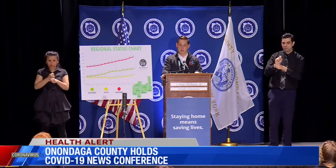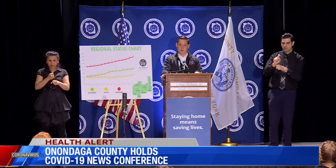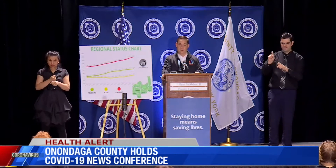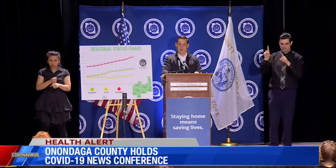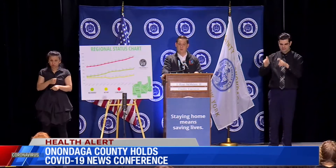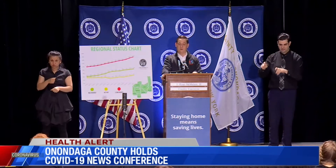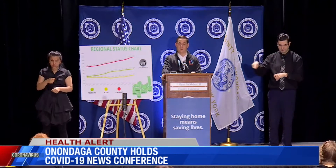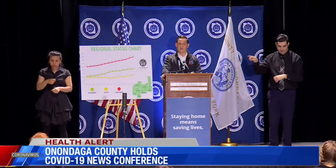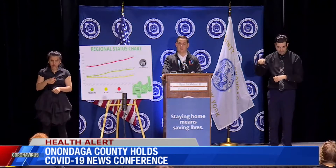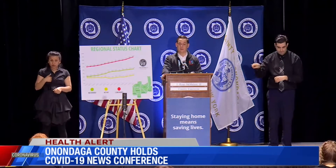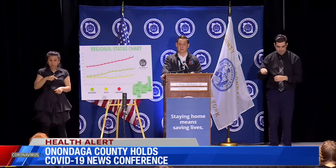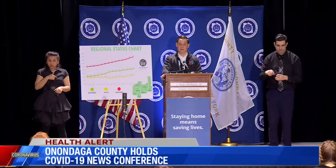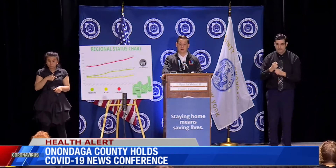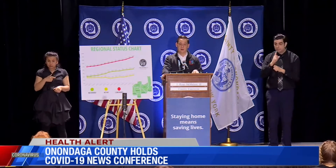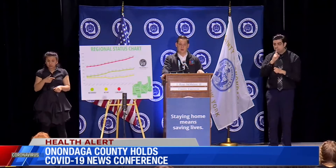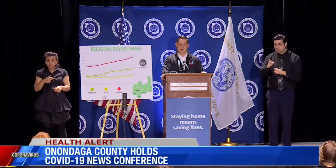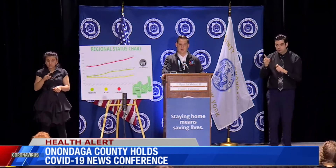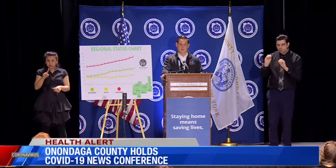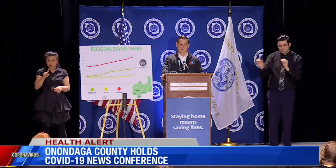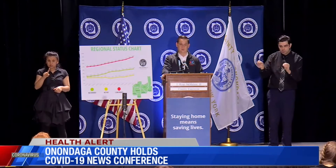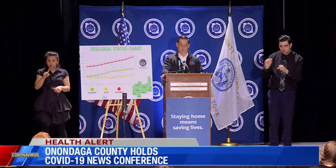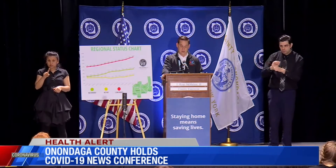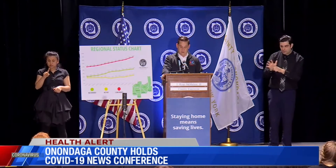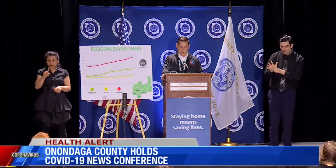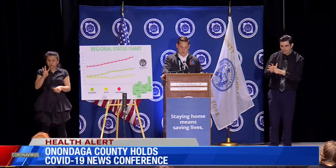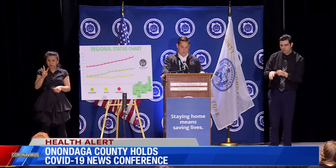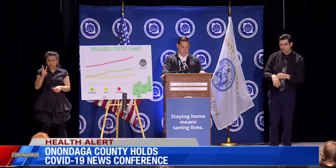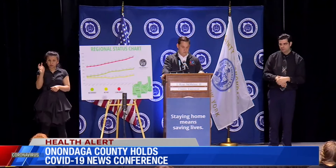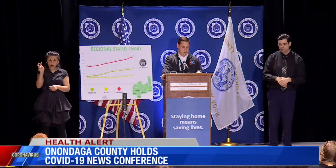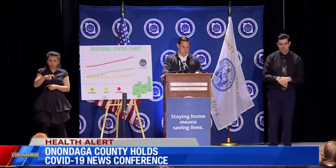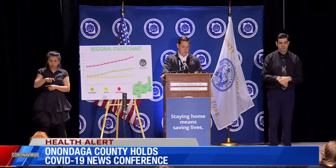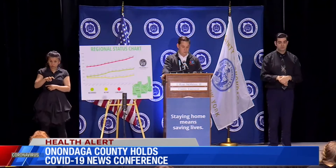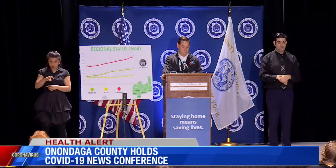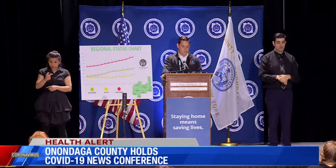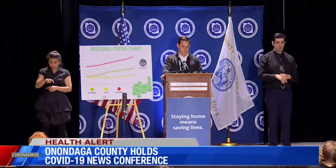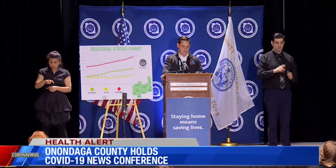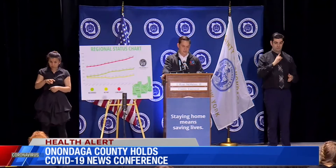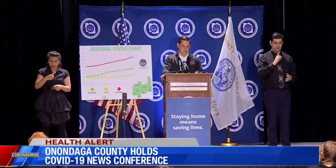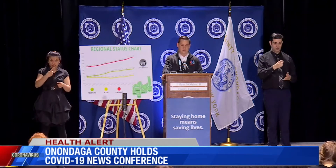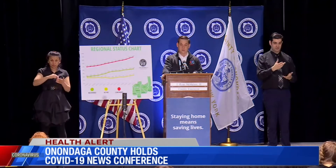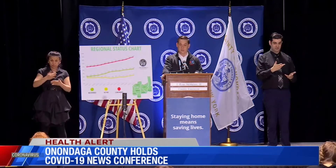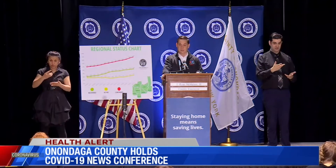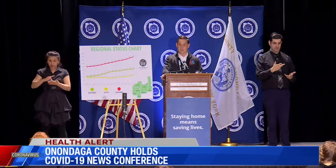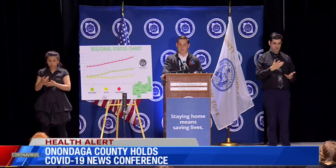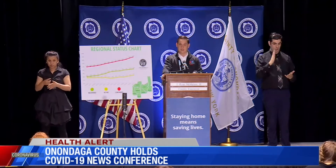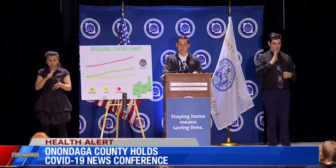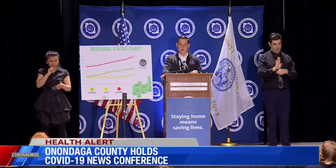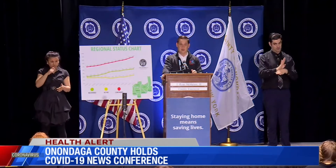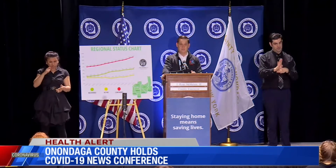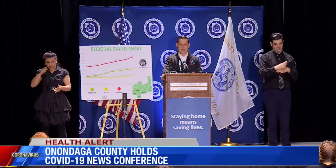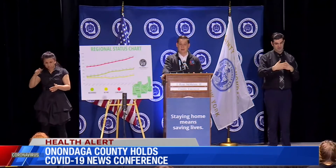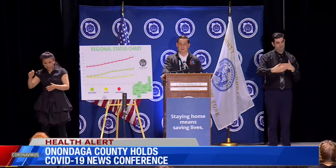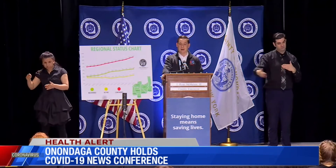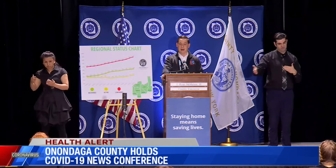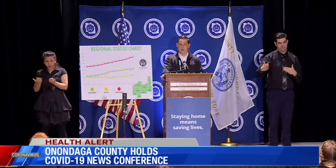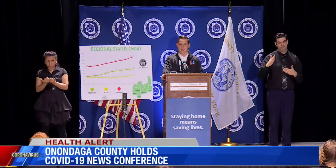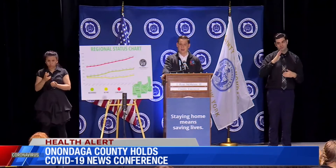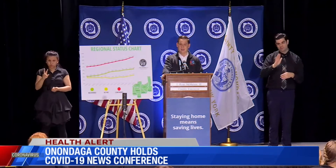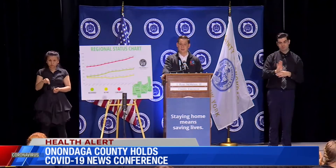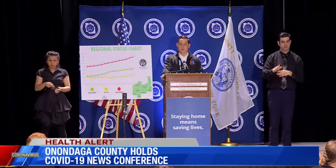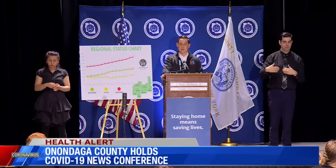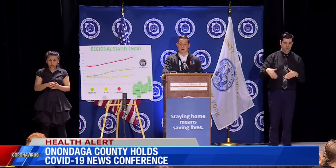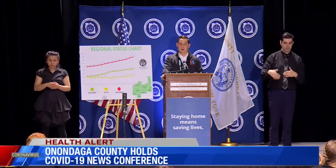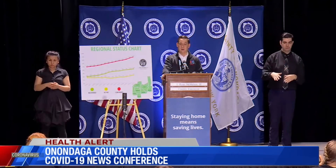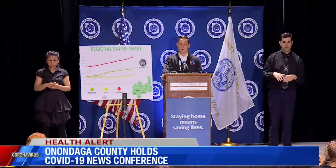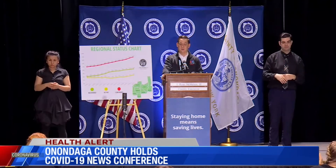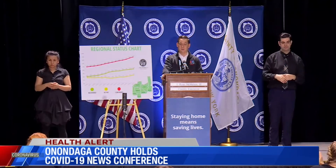month. We're going to be very busy. We haven't even, essentially, the CDC medical